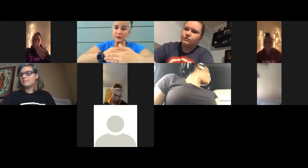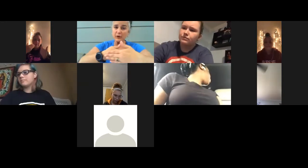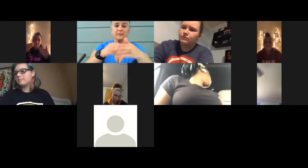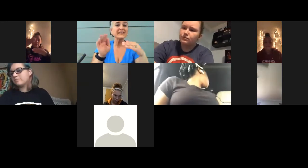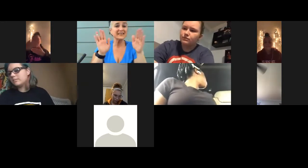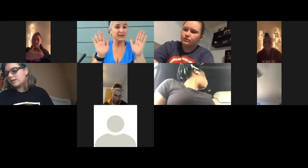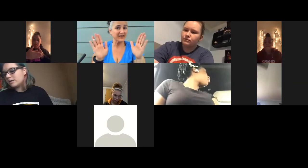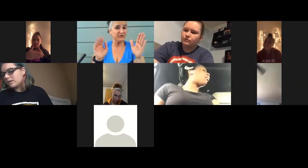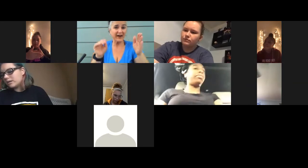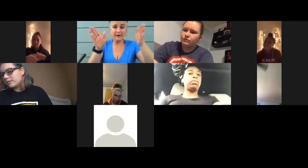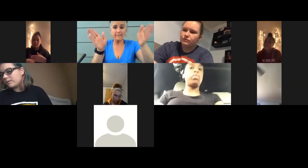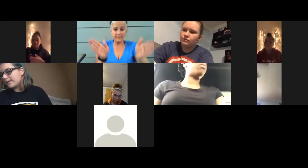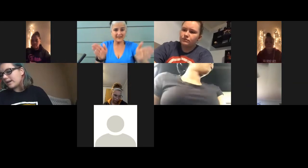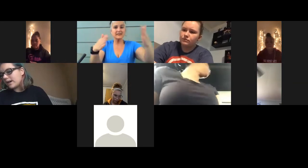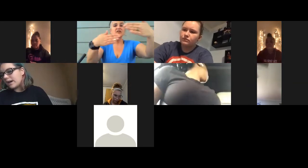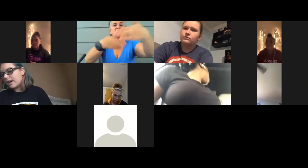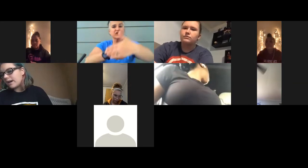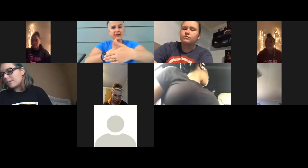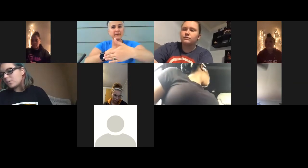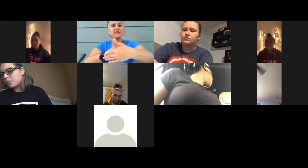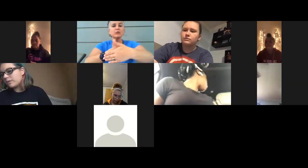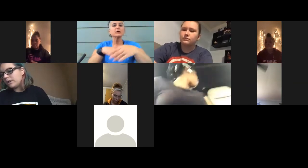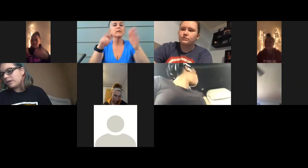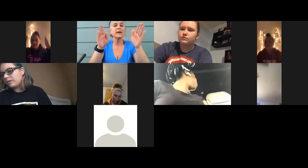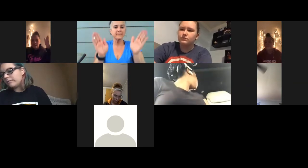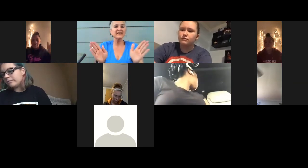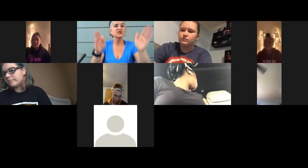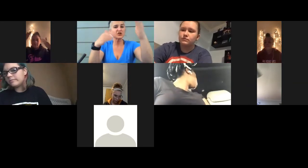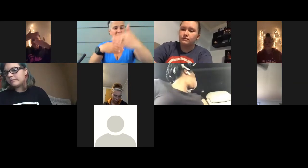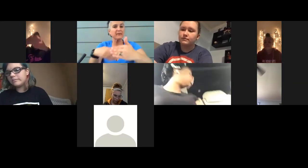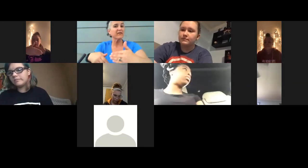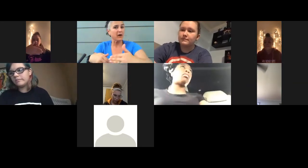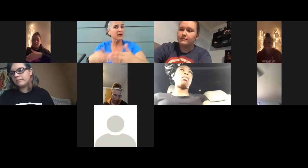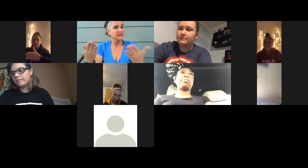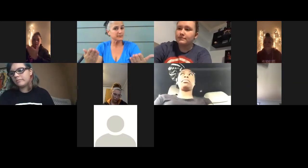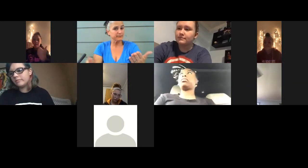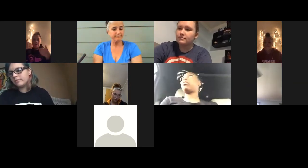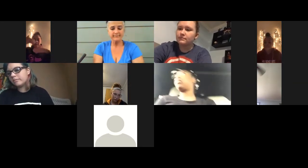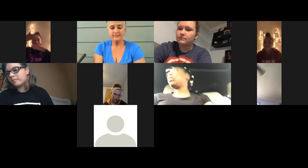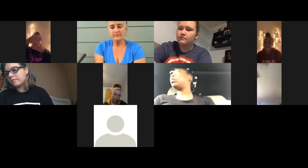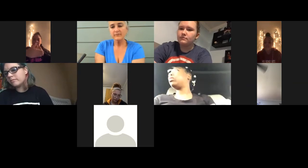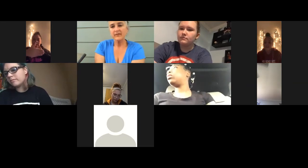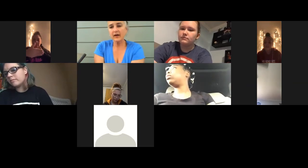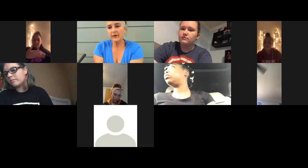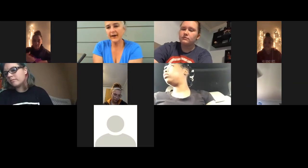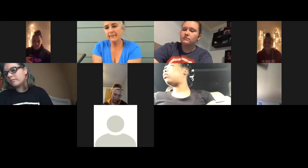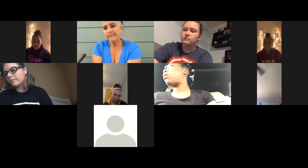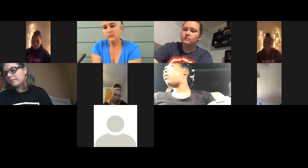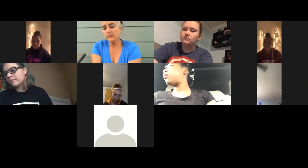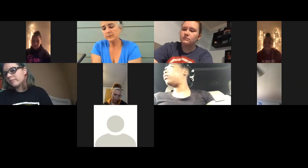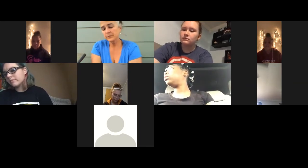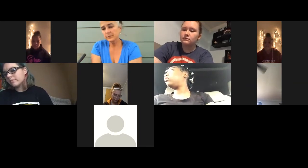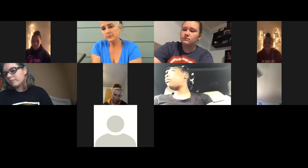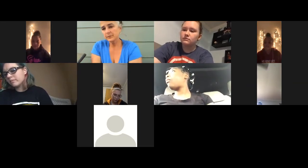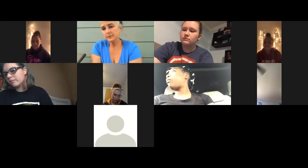is also for room because it's a classifier. It makes the shape of a room. It makes the shape of a box. Okay.